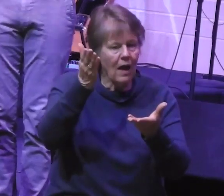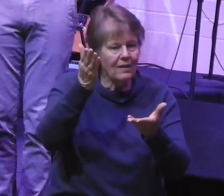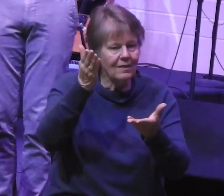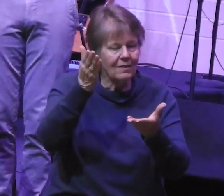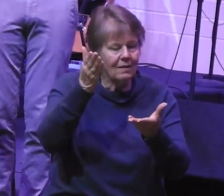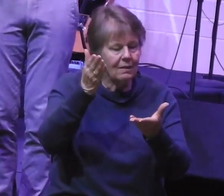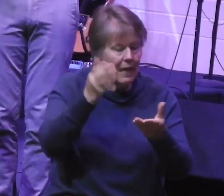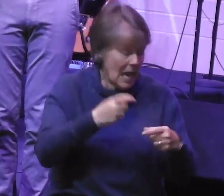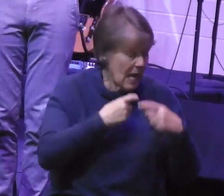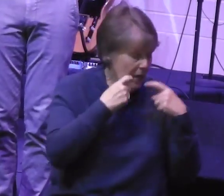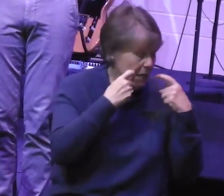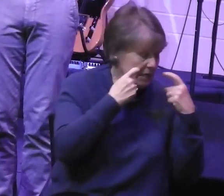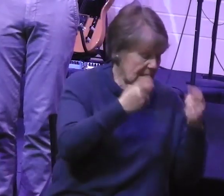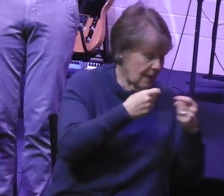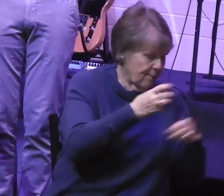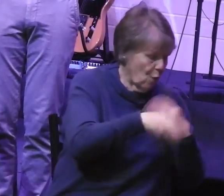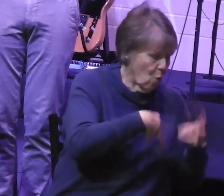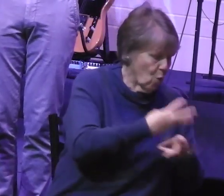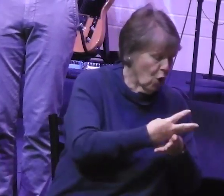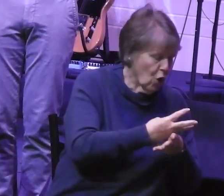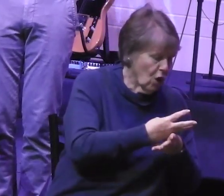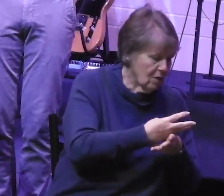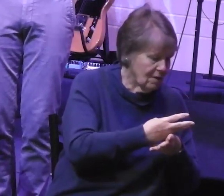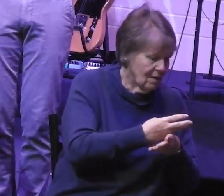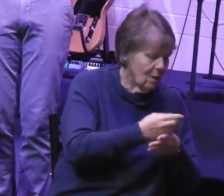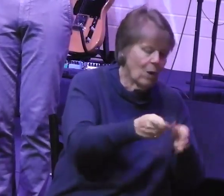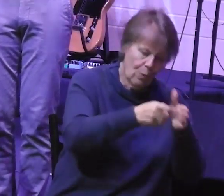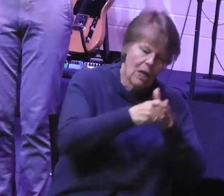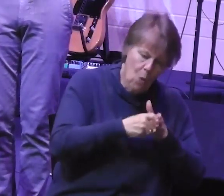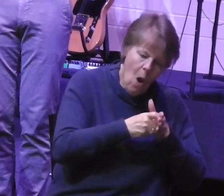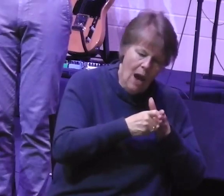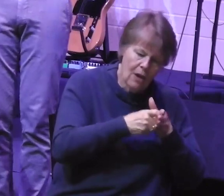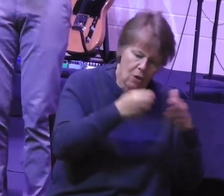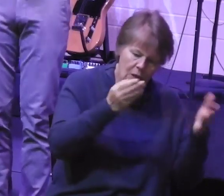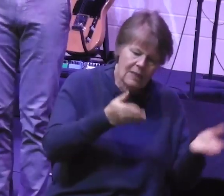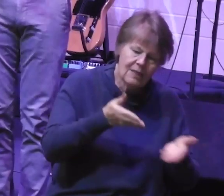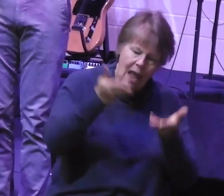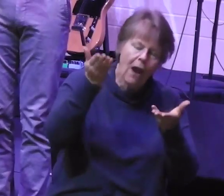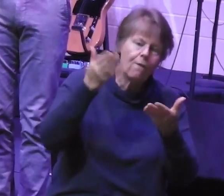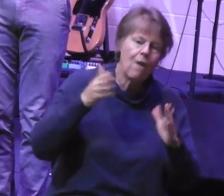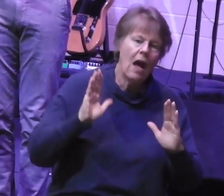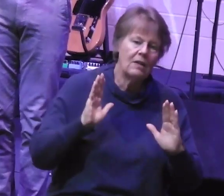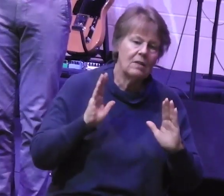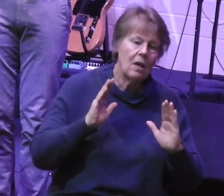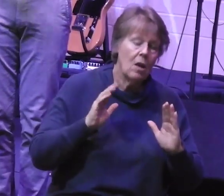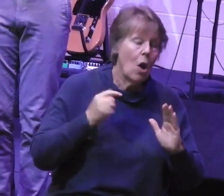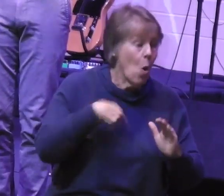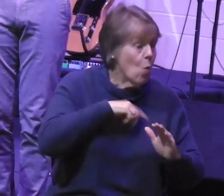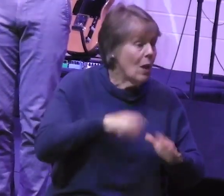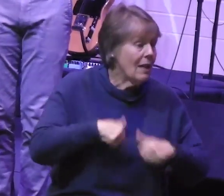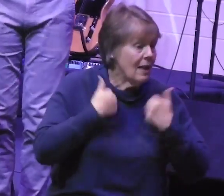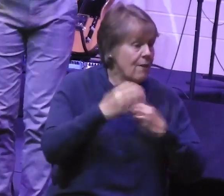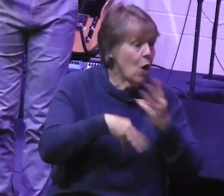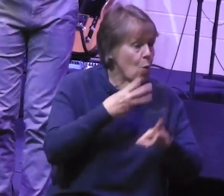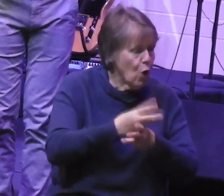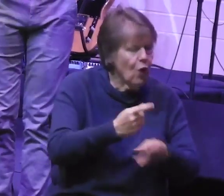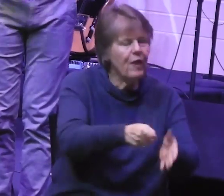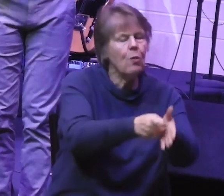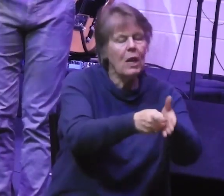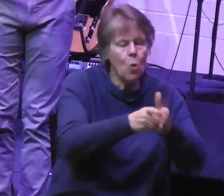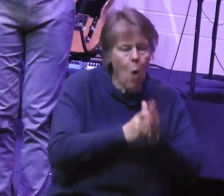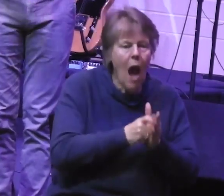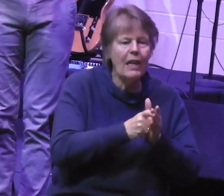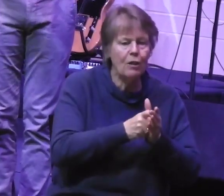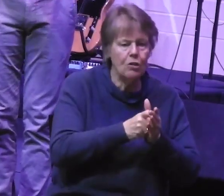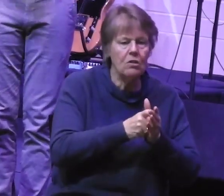the brokenness. So God demands, but doesn't necessarily demand. We live in a world that demands some sacrifice. But the very